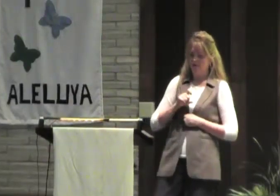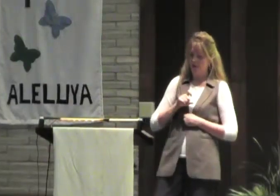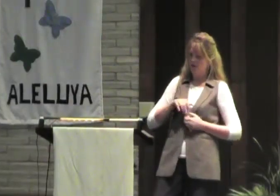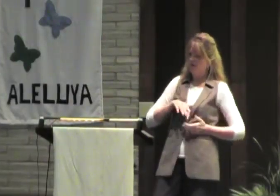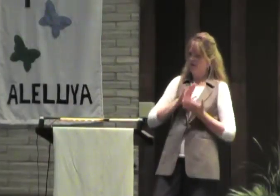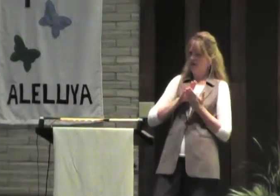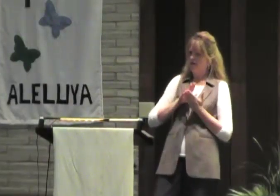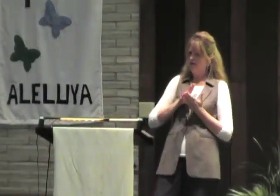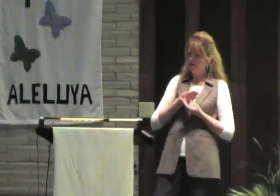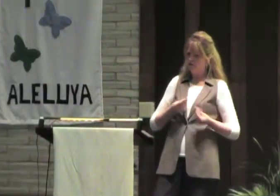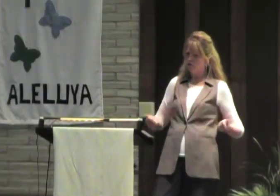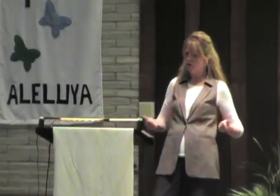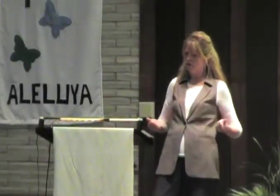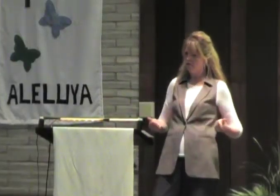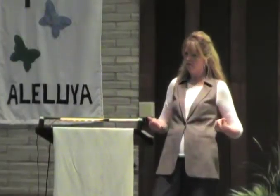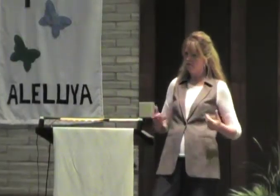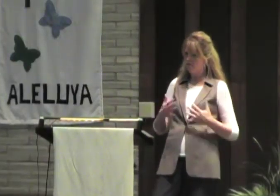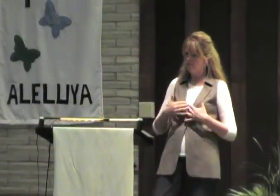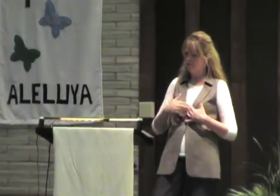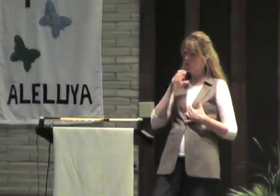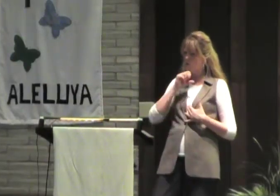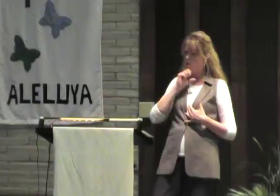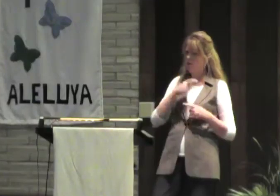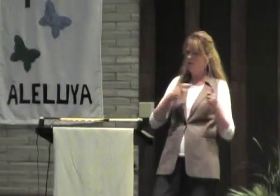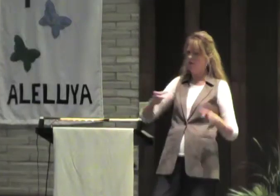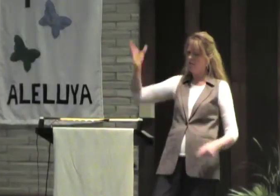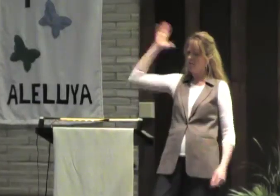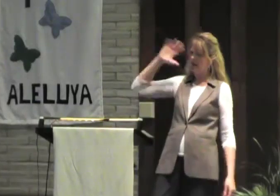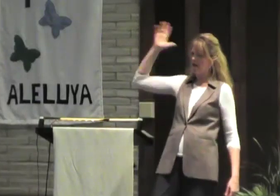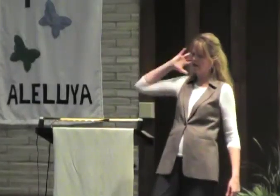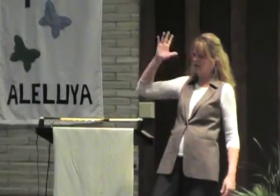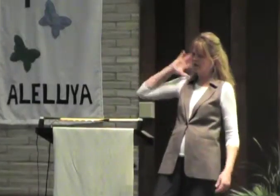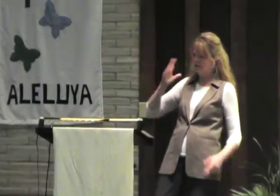suppress or to fix or face or confront those problems that are from our